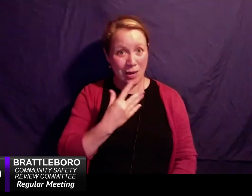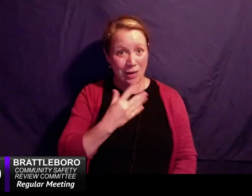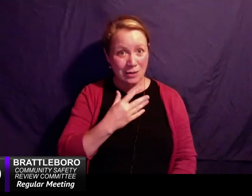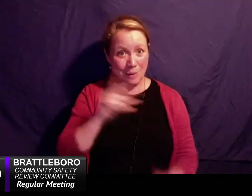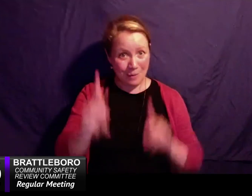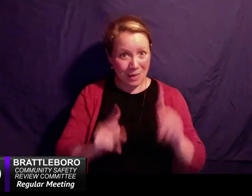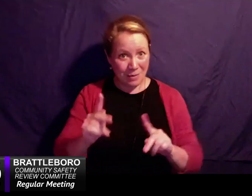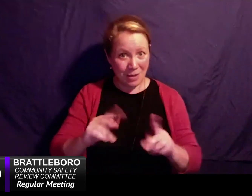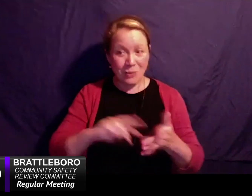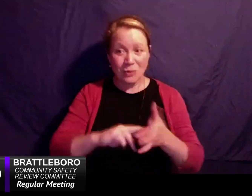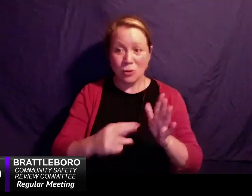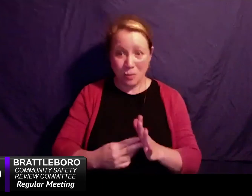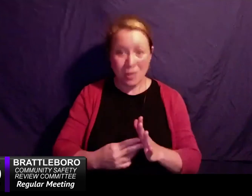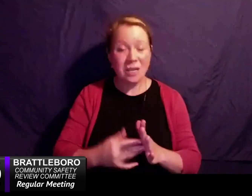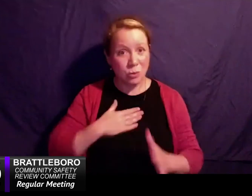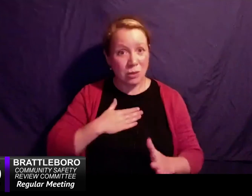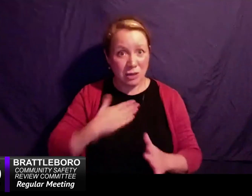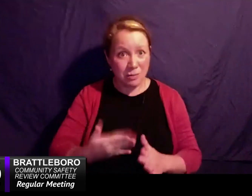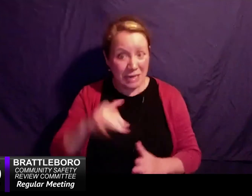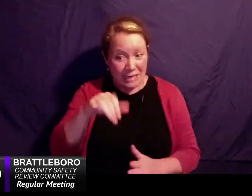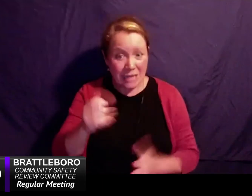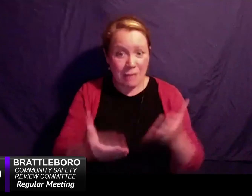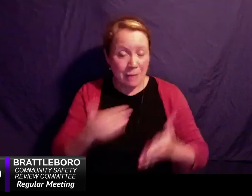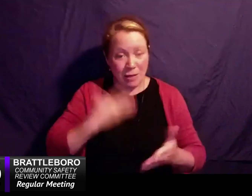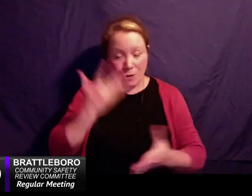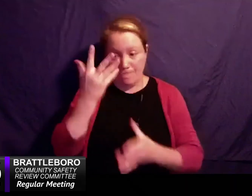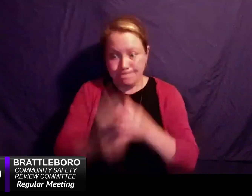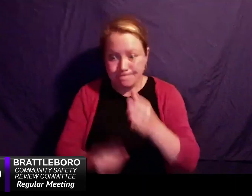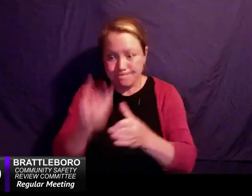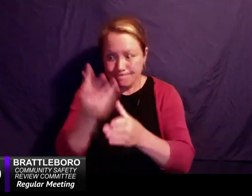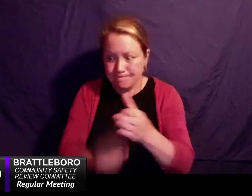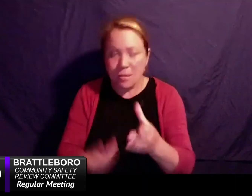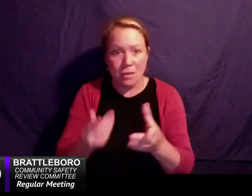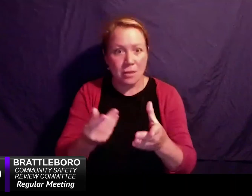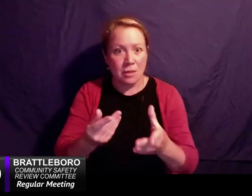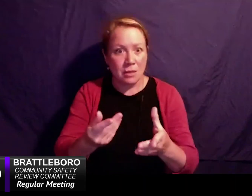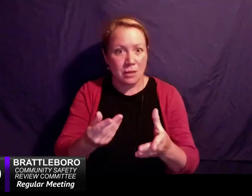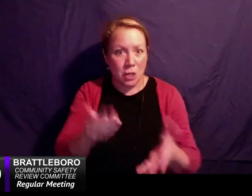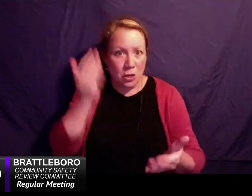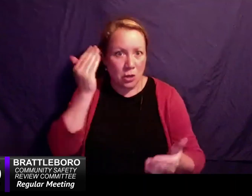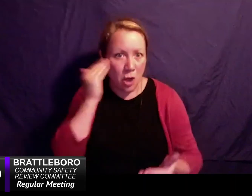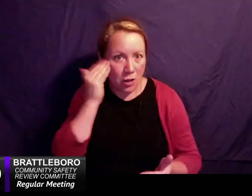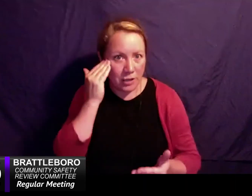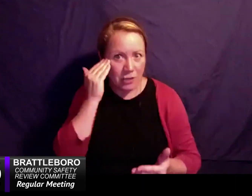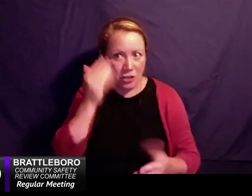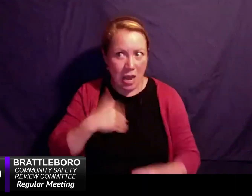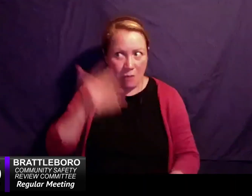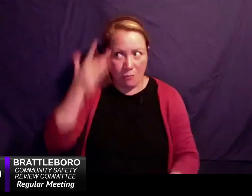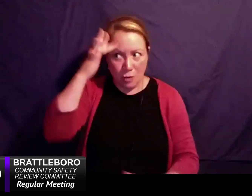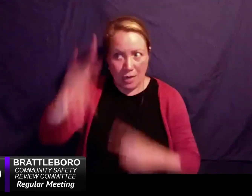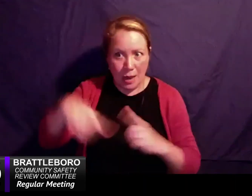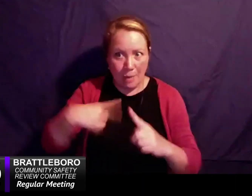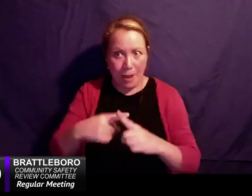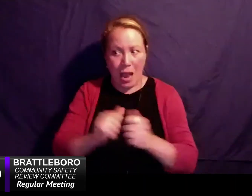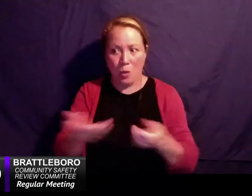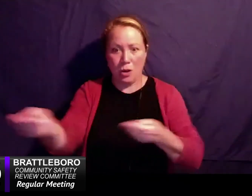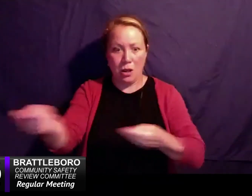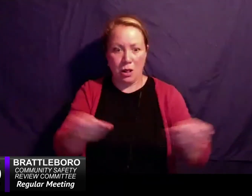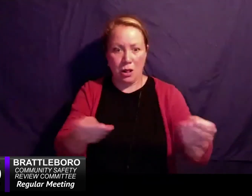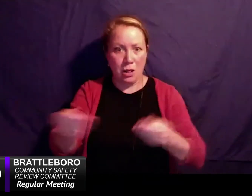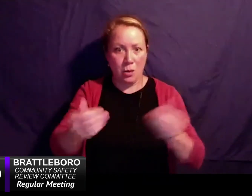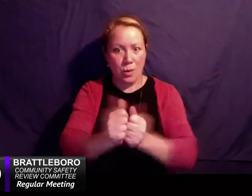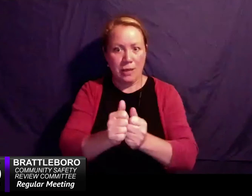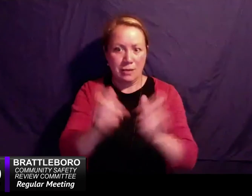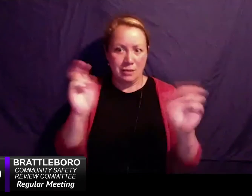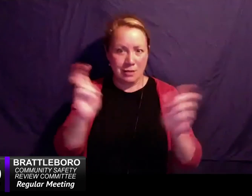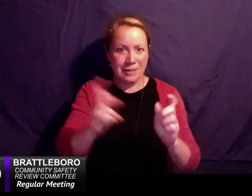type of the depth and brilliance of facilitation of specific listening sessions